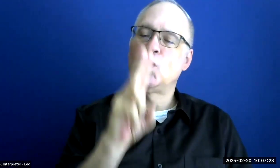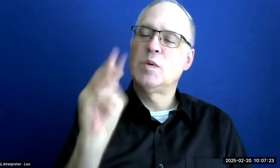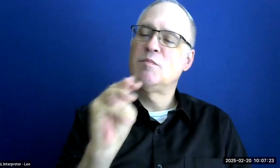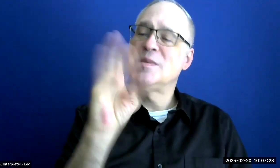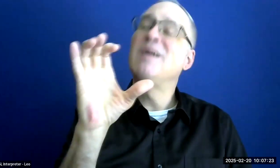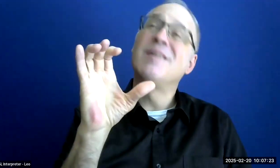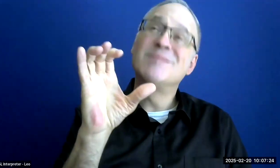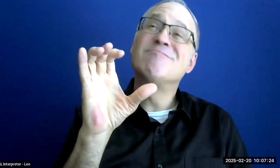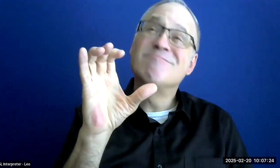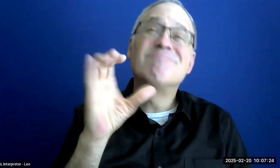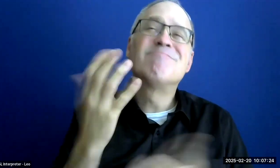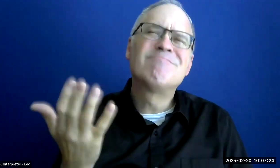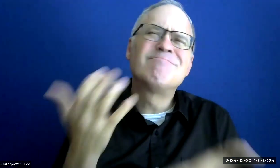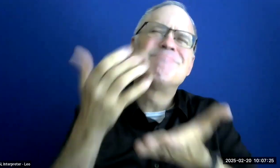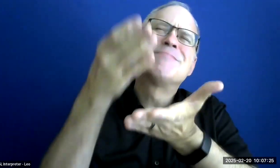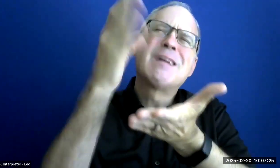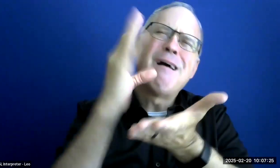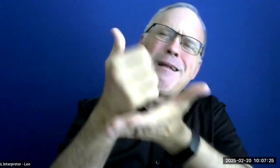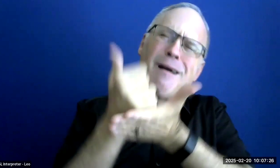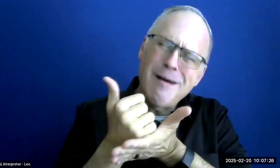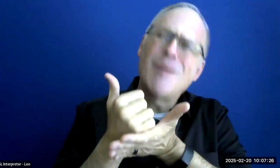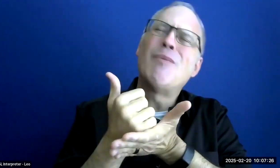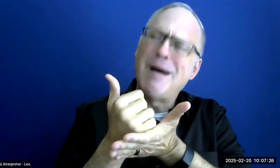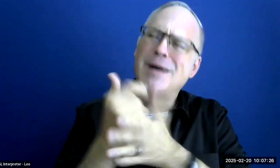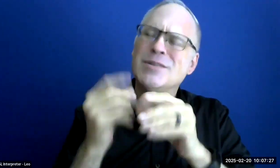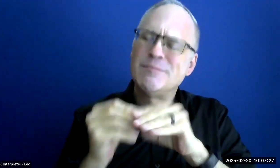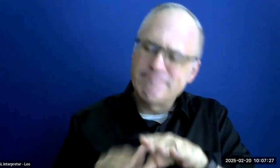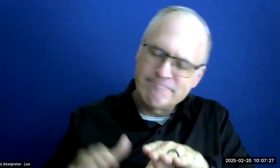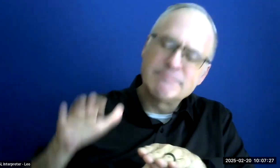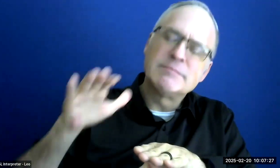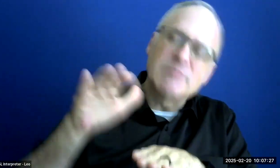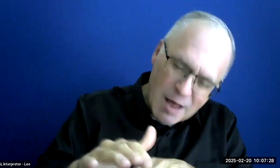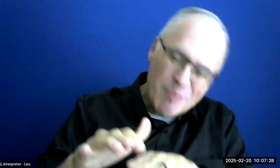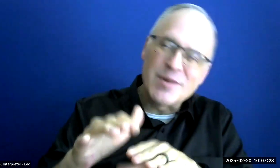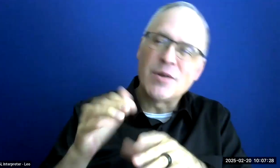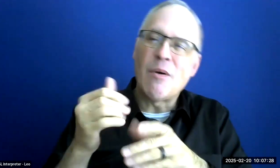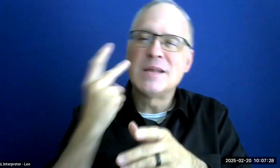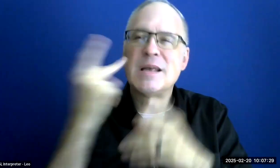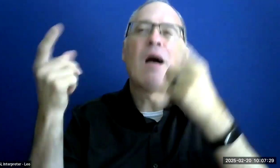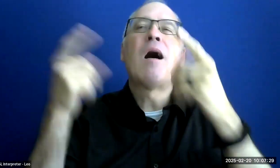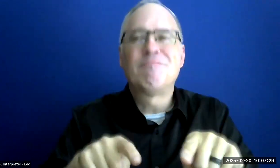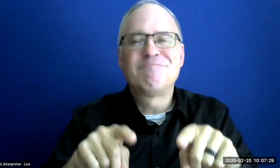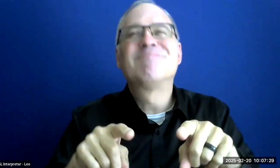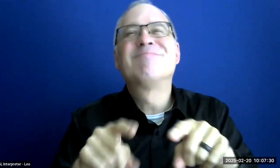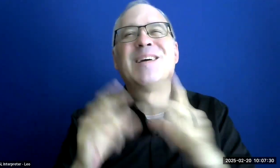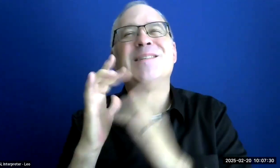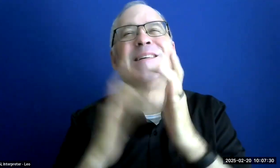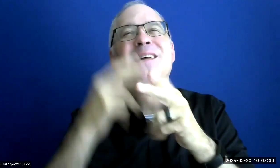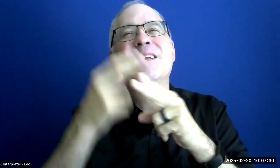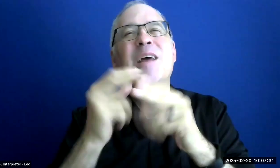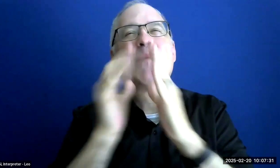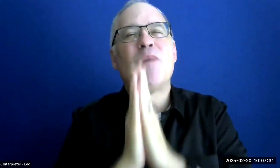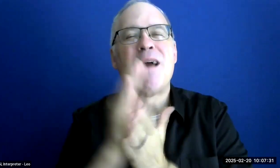God, help this to be one more step in making it so. In Jesus' name we pray.